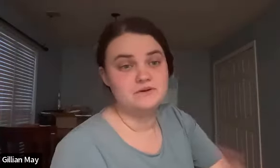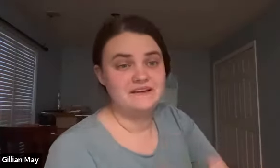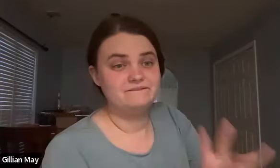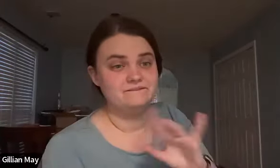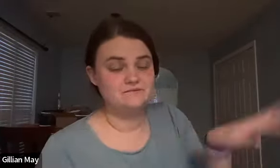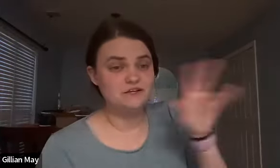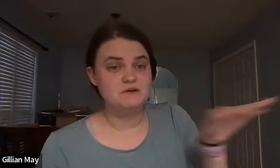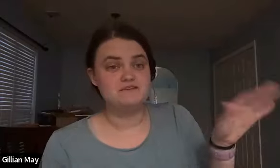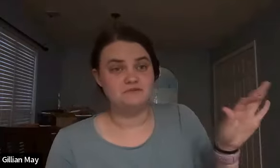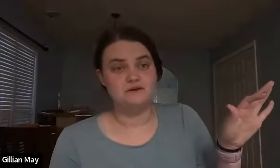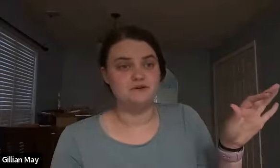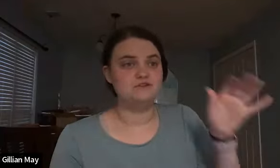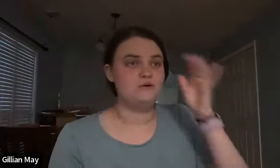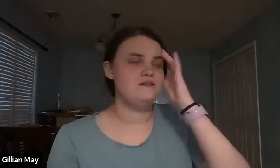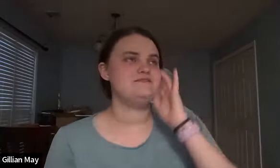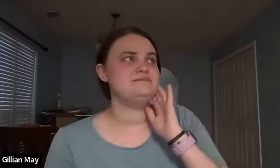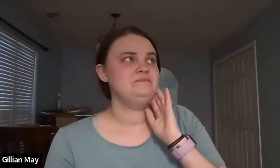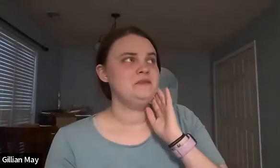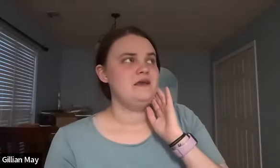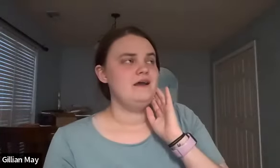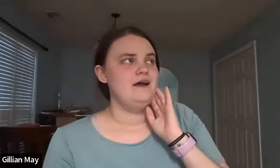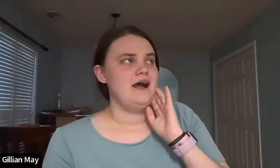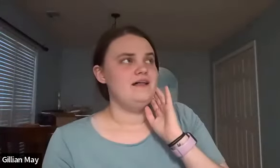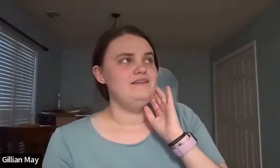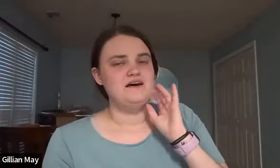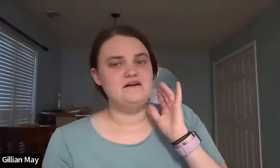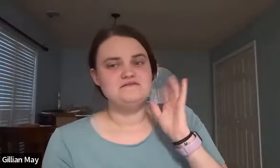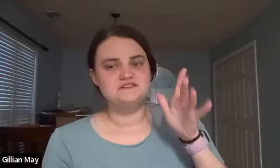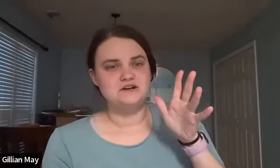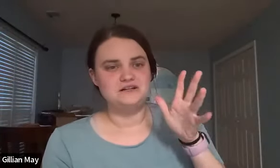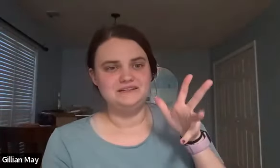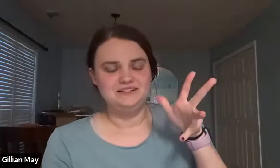like finger spelling phone numbers, or I love the song,